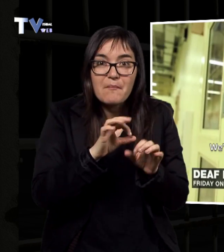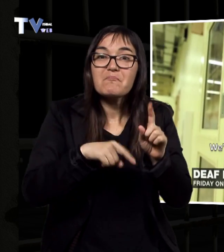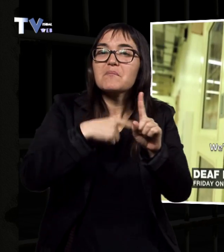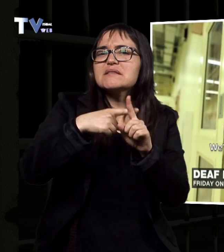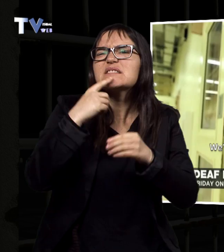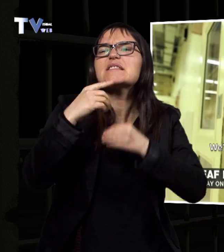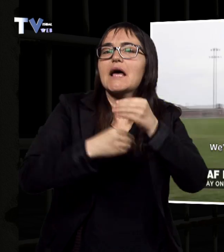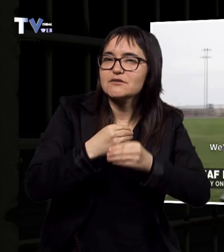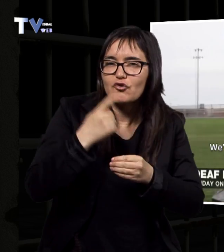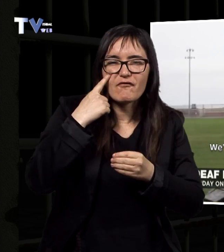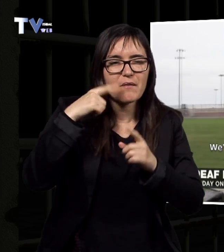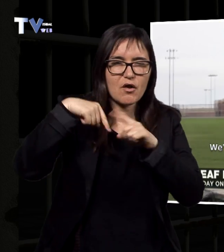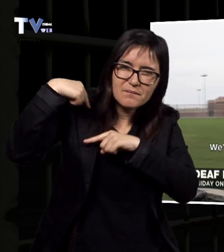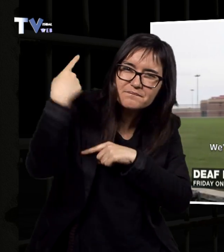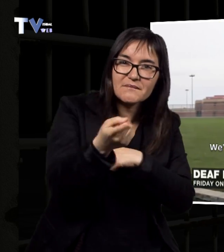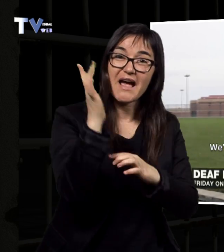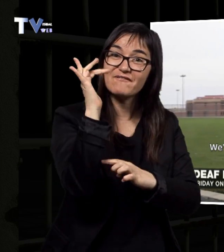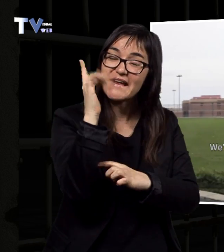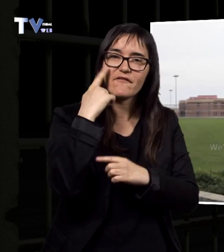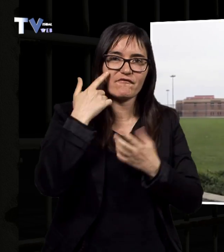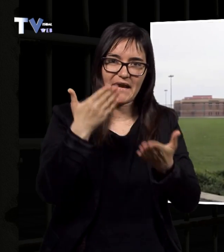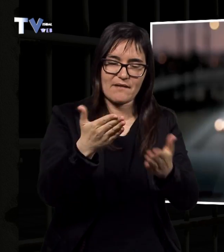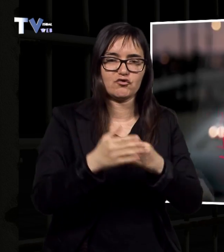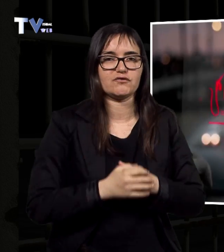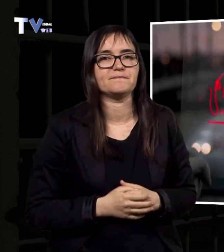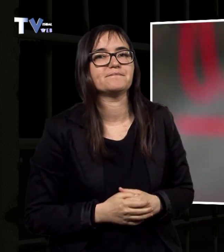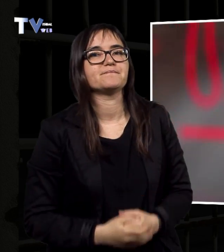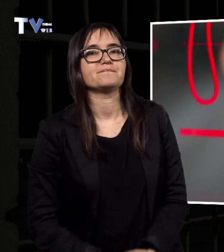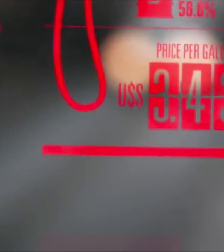exclusive series Friday on America Tonight.